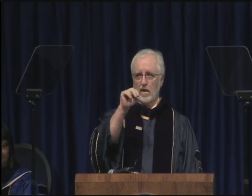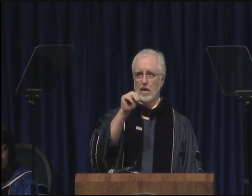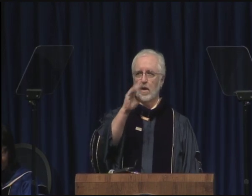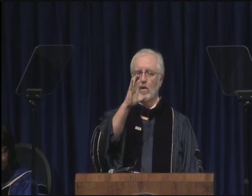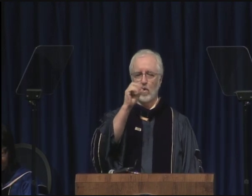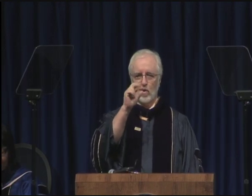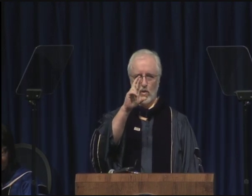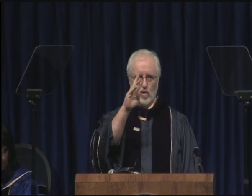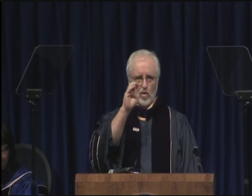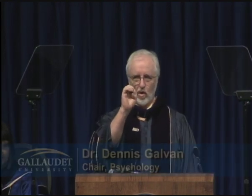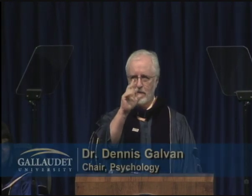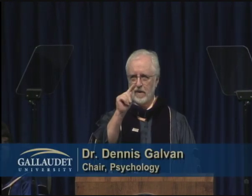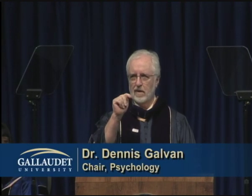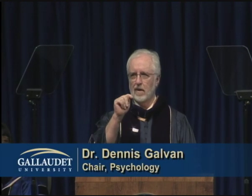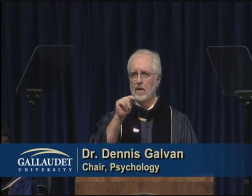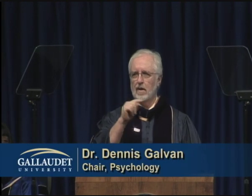Will Dr. Carolyn Corbett,